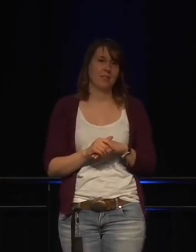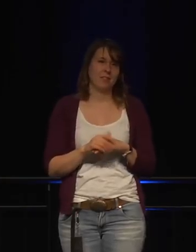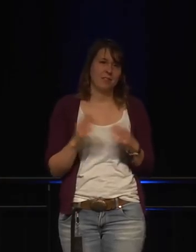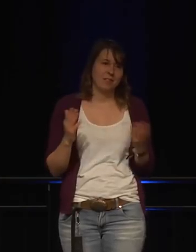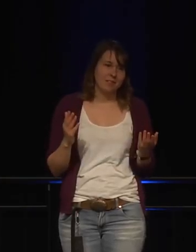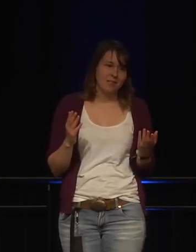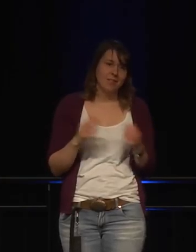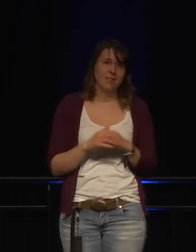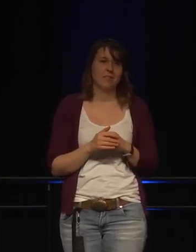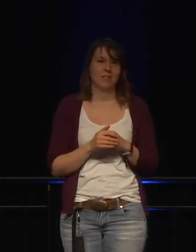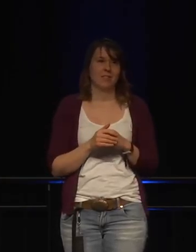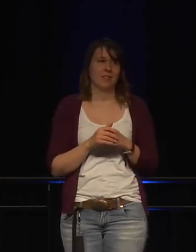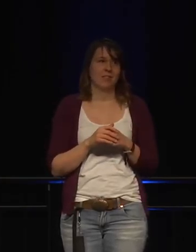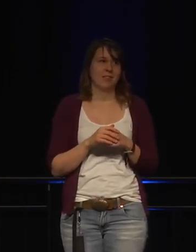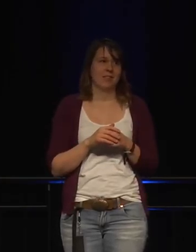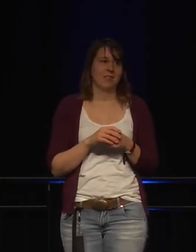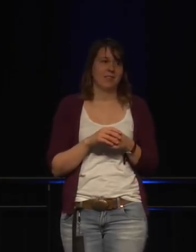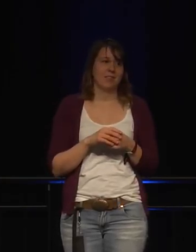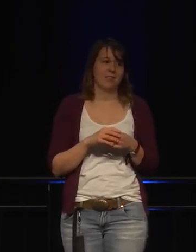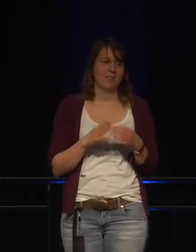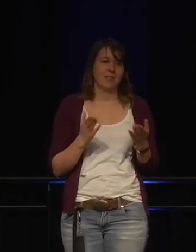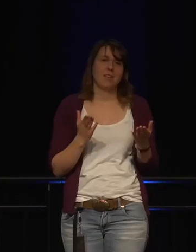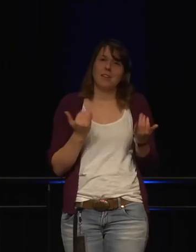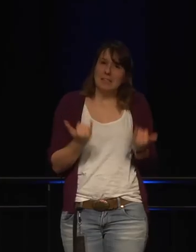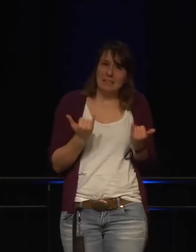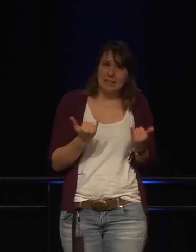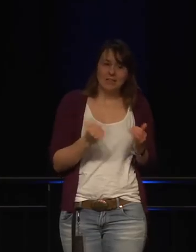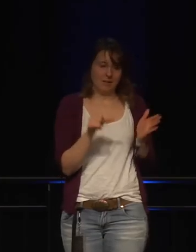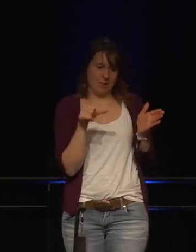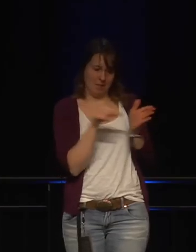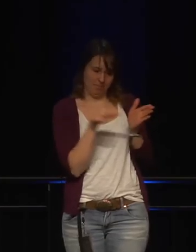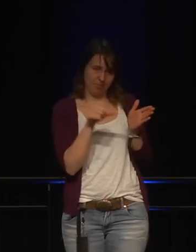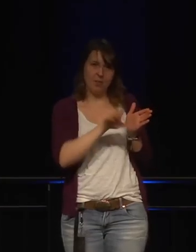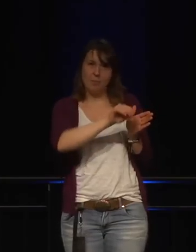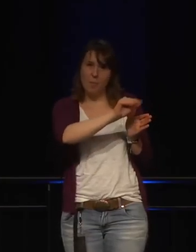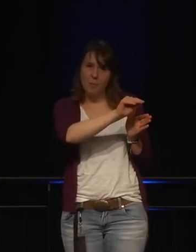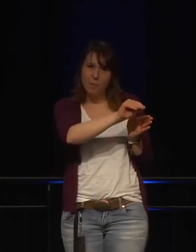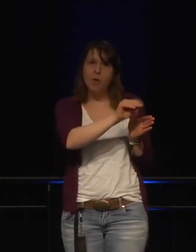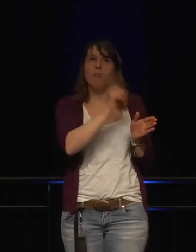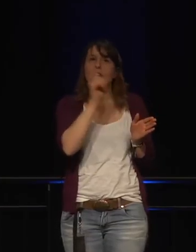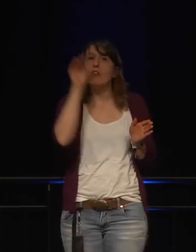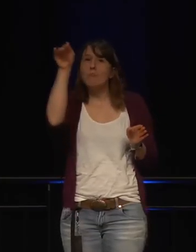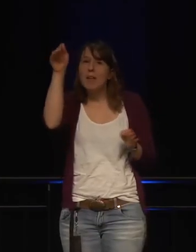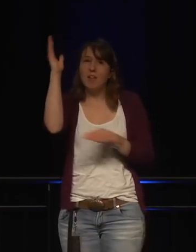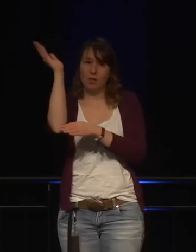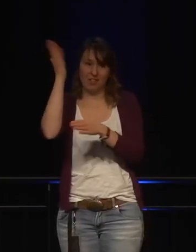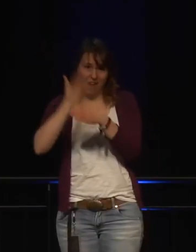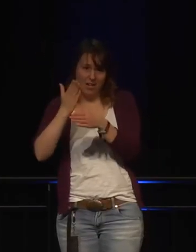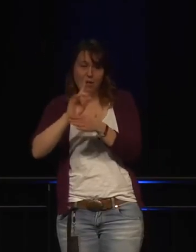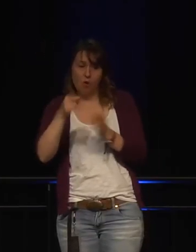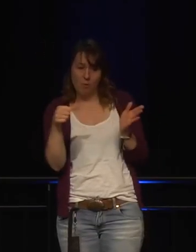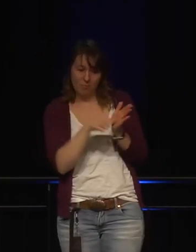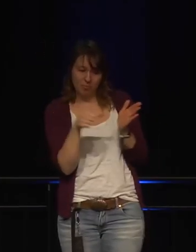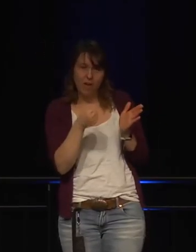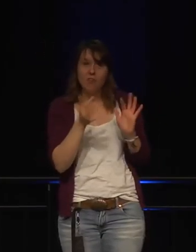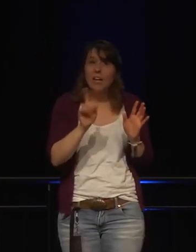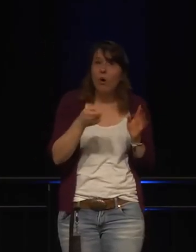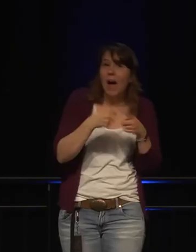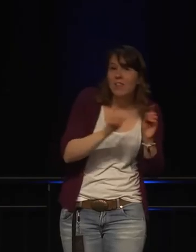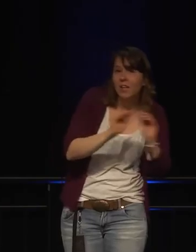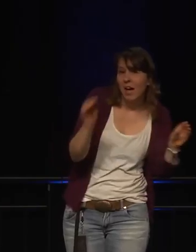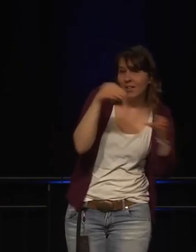sure if it's the same that I recorded earlier before. Maybe now it is. Maybe